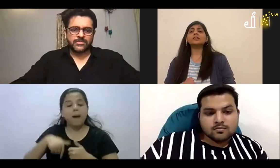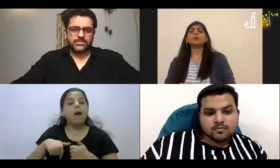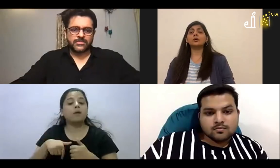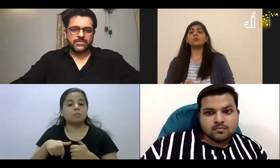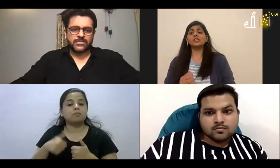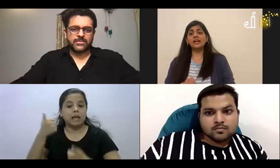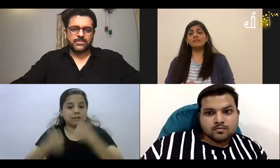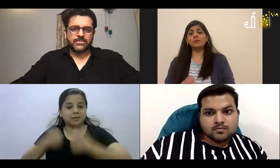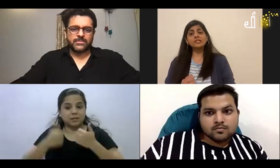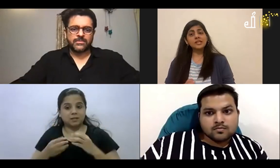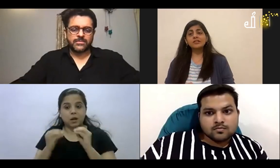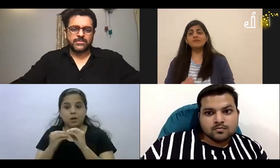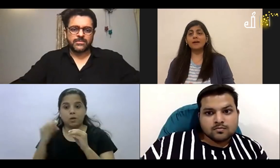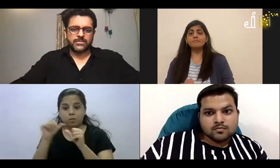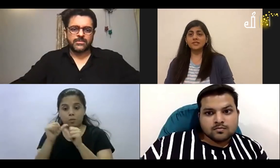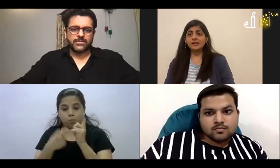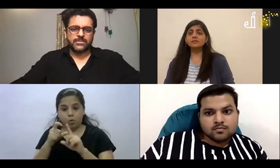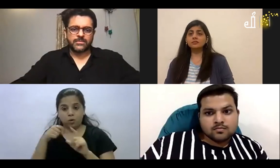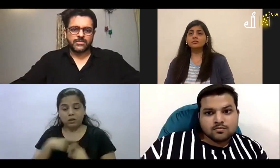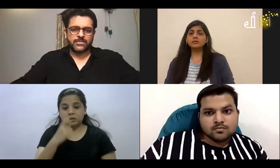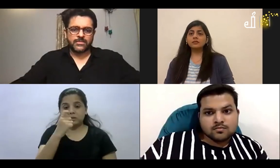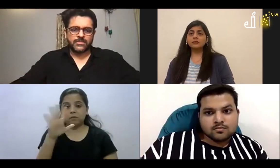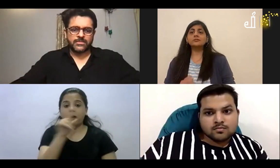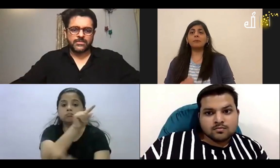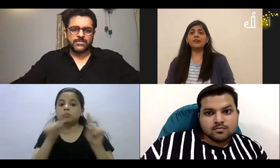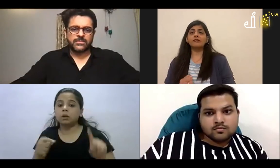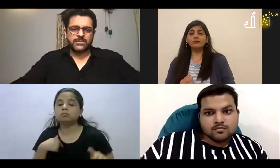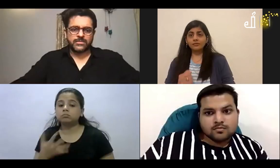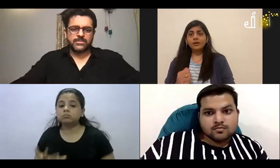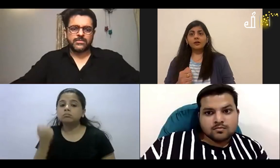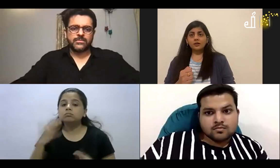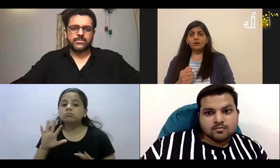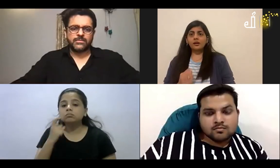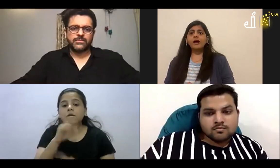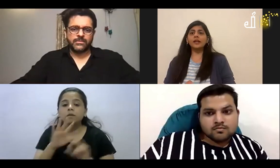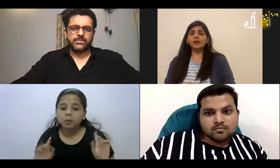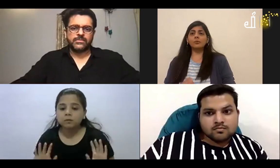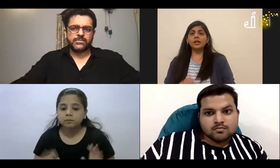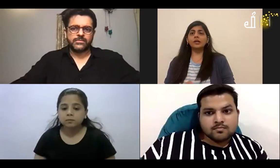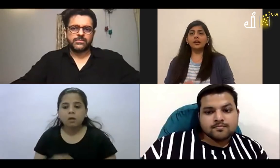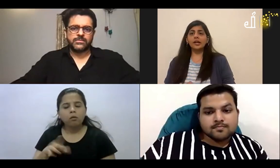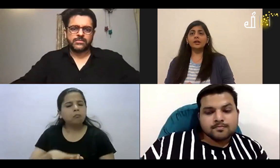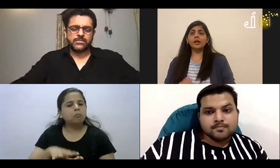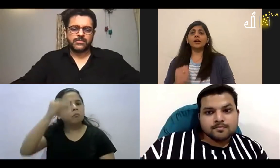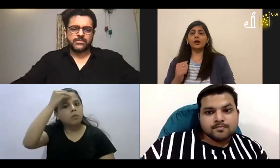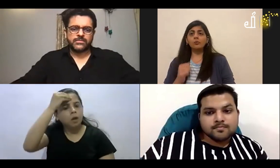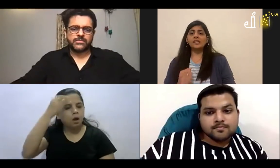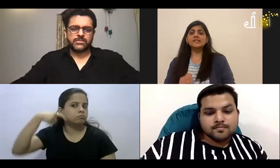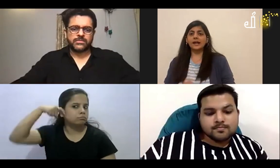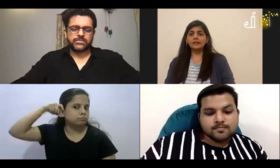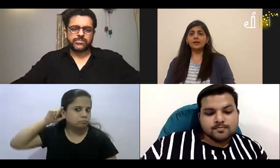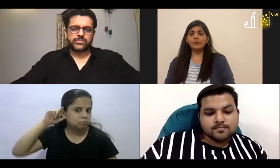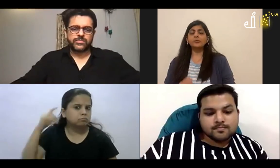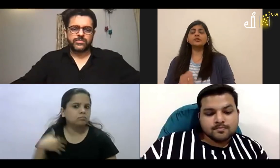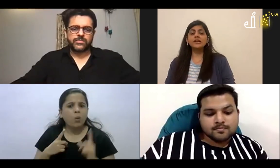my score was 75%. In spite of learning with a hearing aid on one